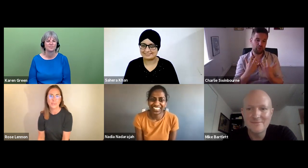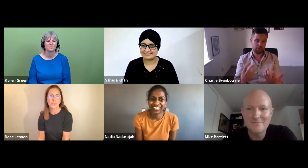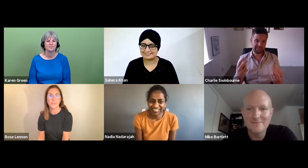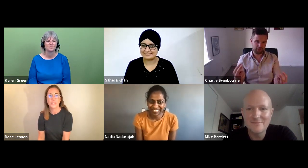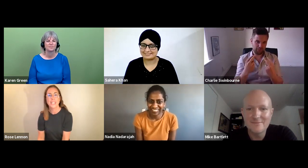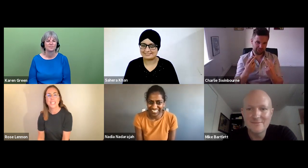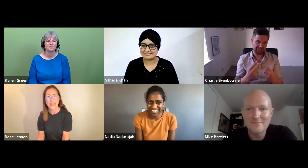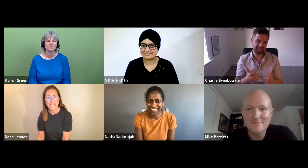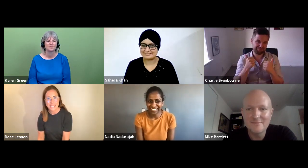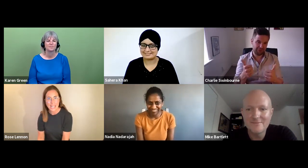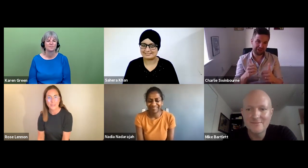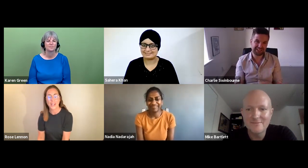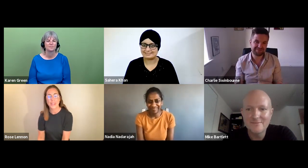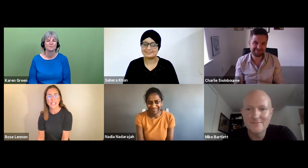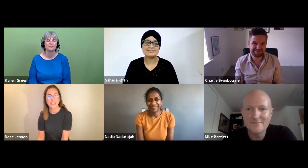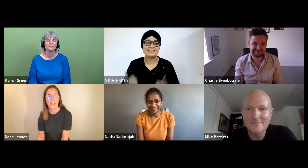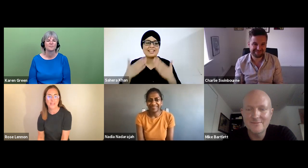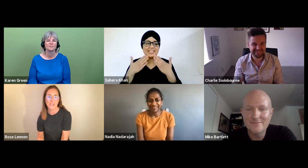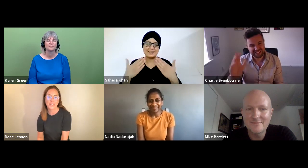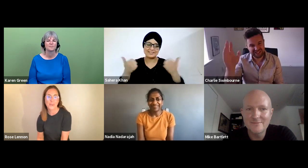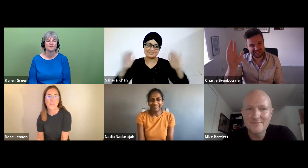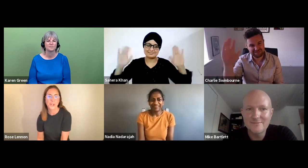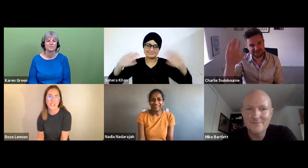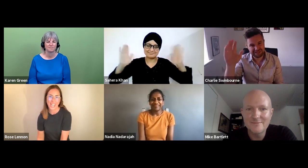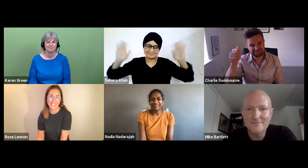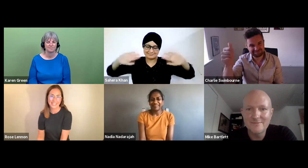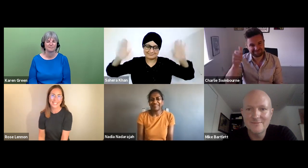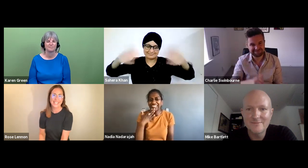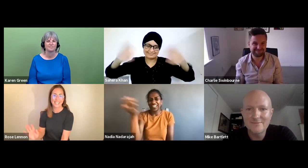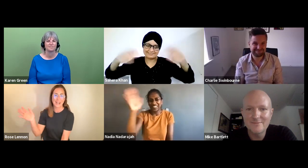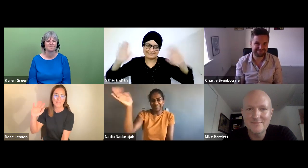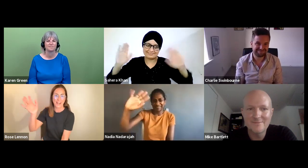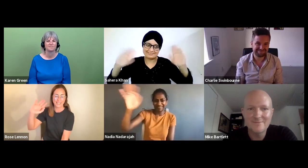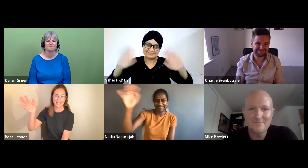you all. Stay safe, and thank you, everybody, for watching. Take care. Bye-bye.